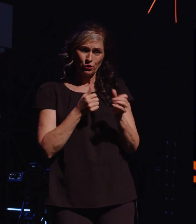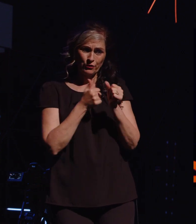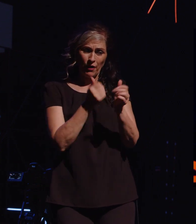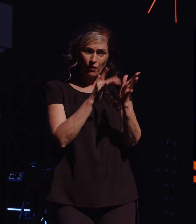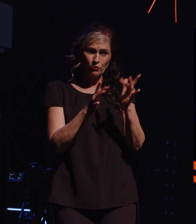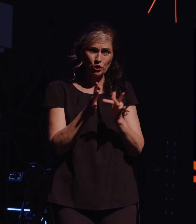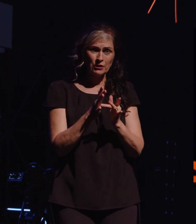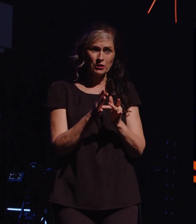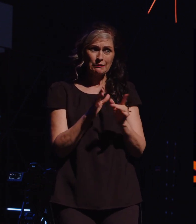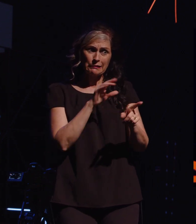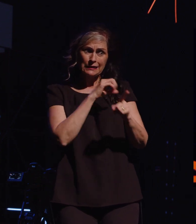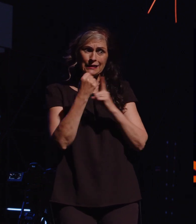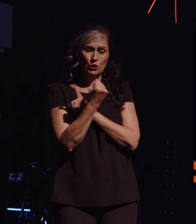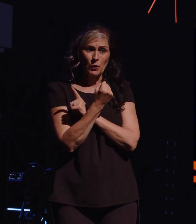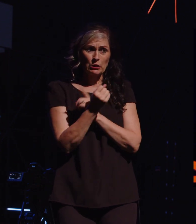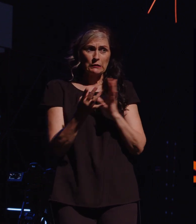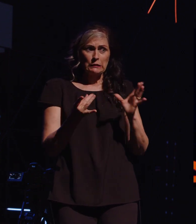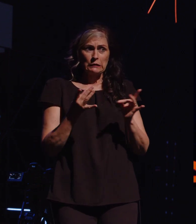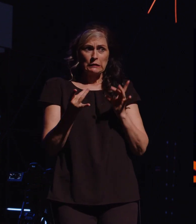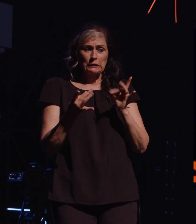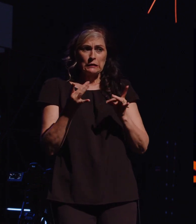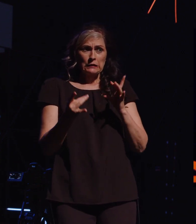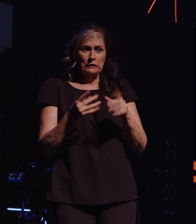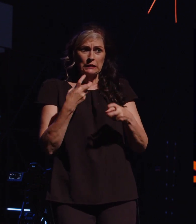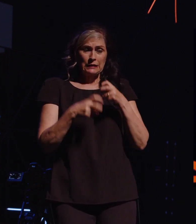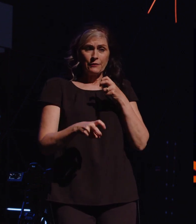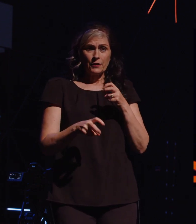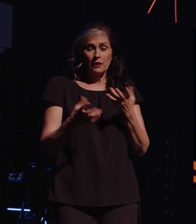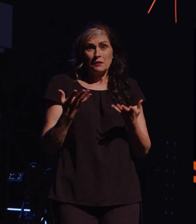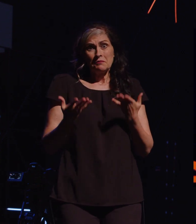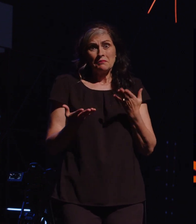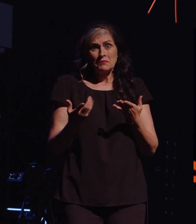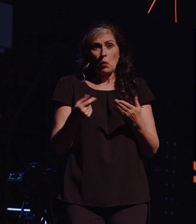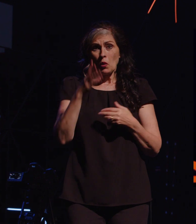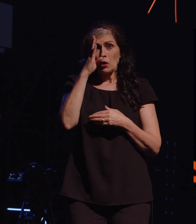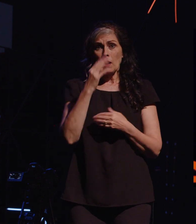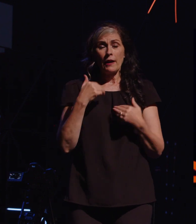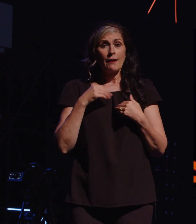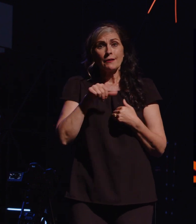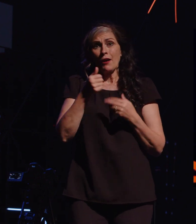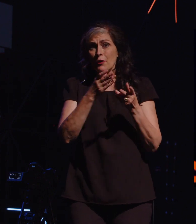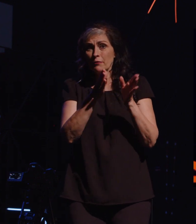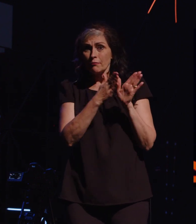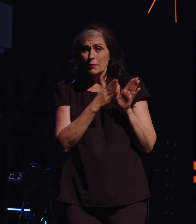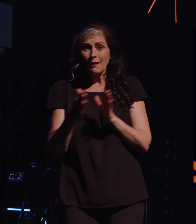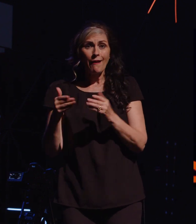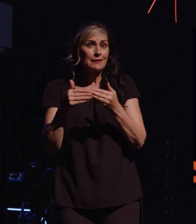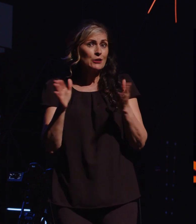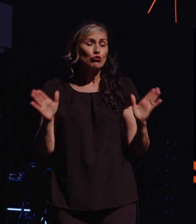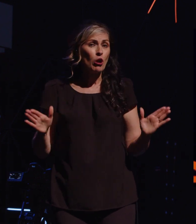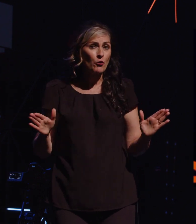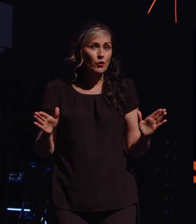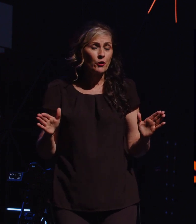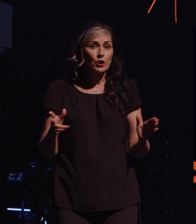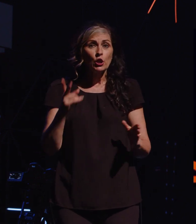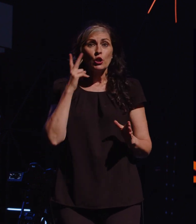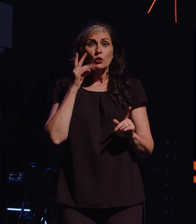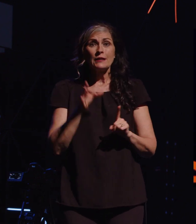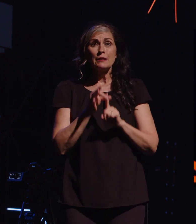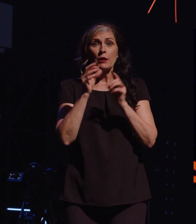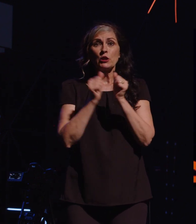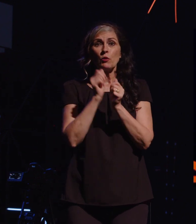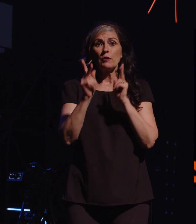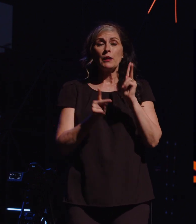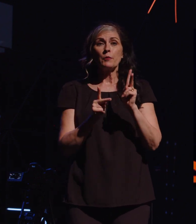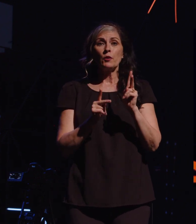to make situations a little bit difficult for you. Maybe God just has other plans for you in general. We see this especially with people